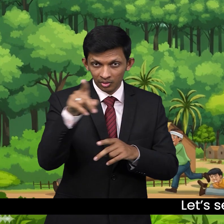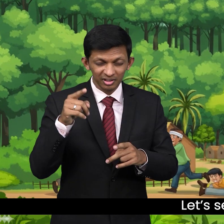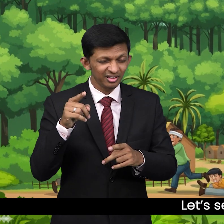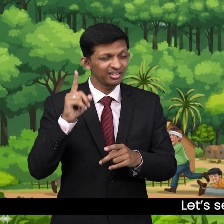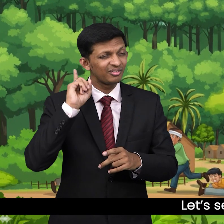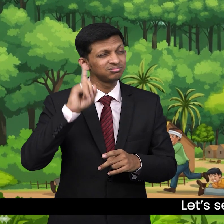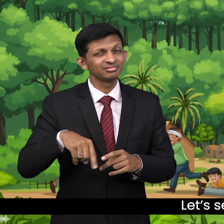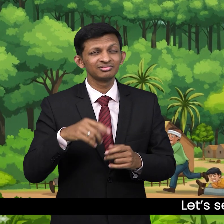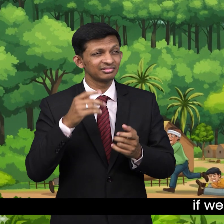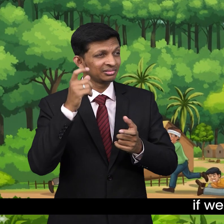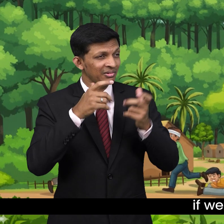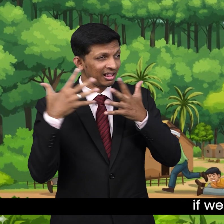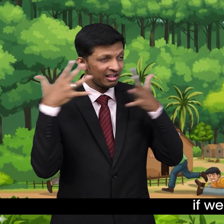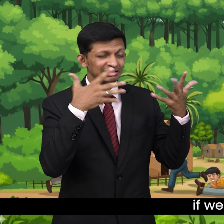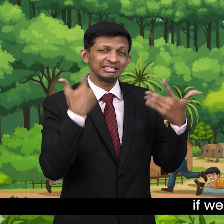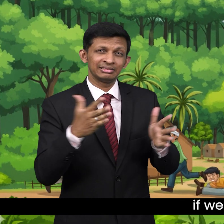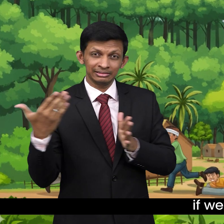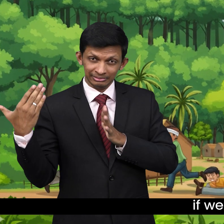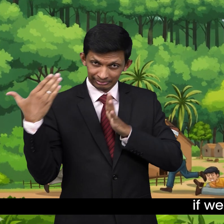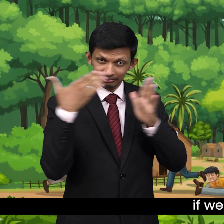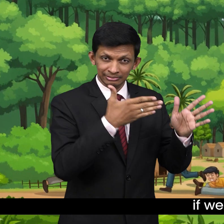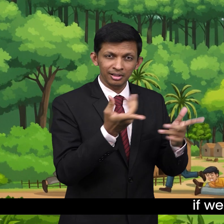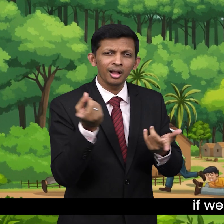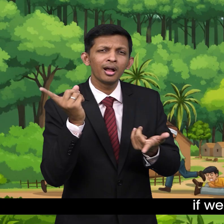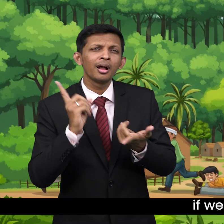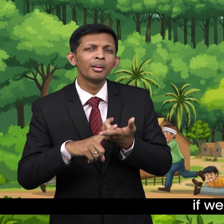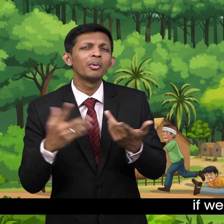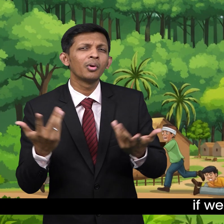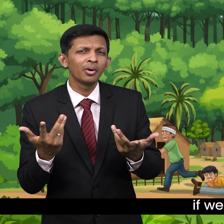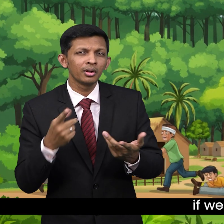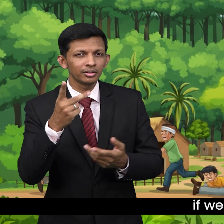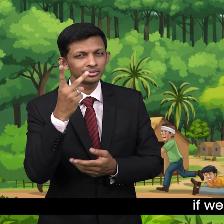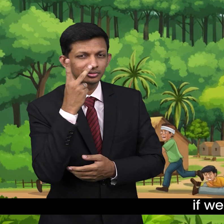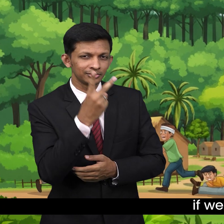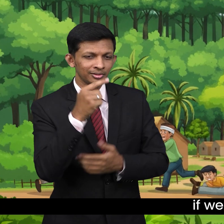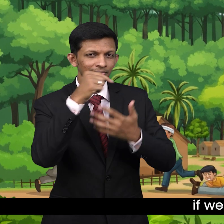Let's see what can happen if we don't travel safely.